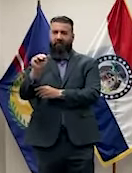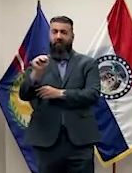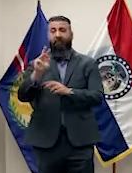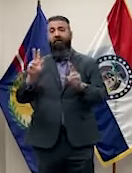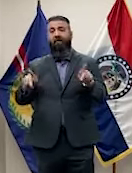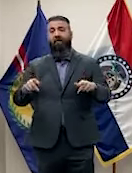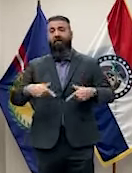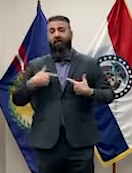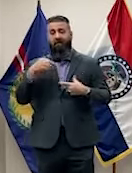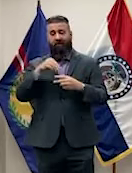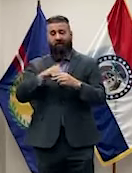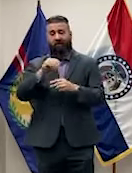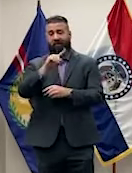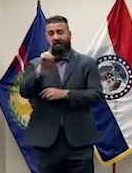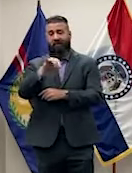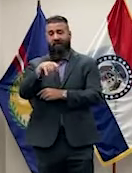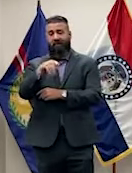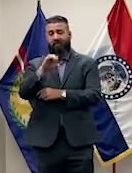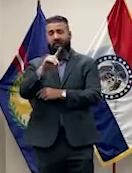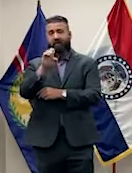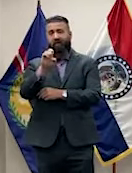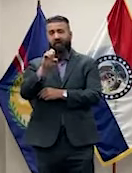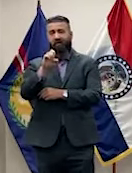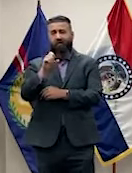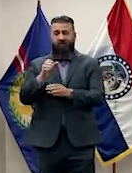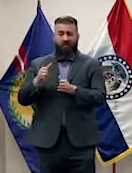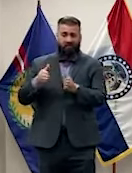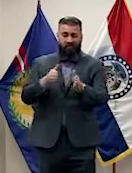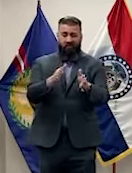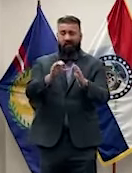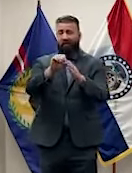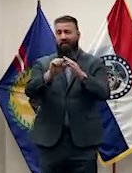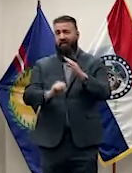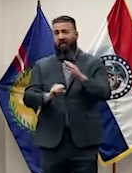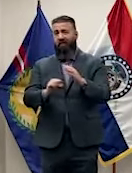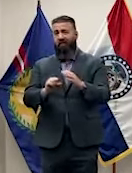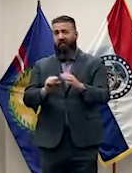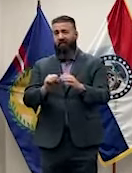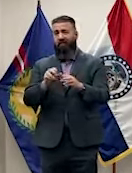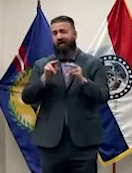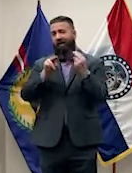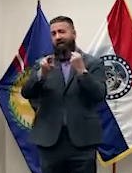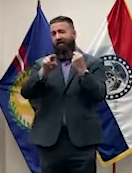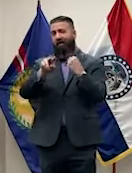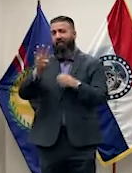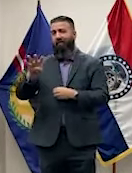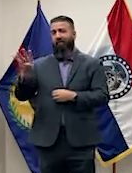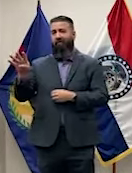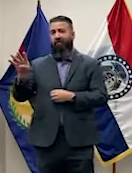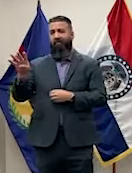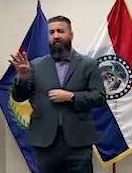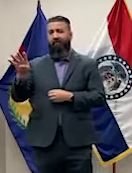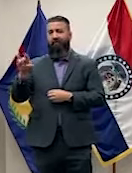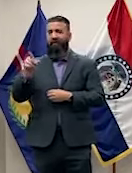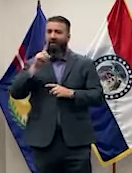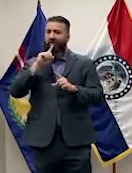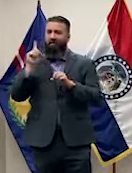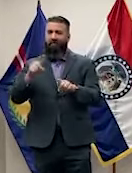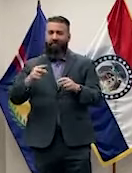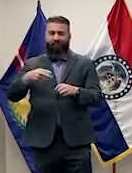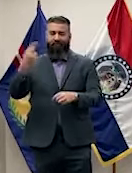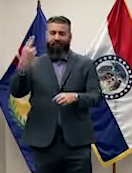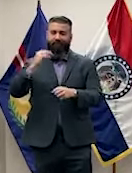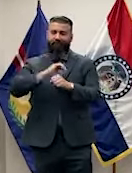codes along and south of Interstate 44 in the southern part of St. Louis County are reporting the highest percentage